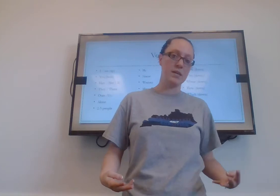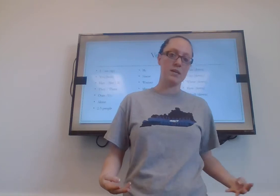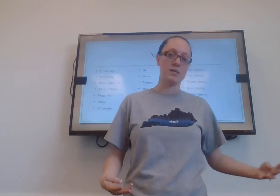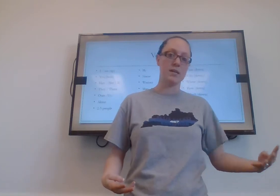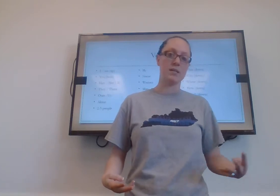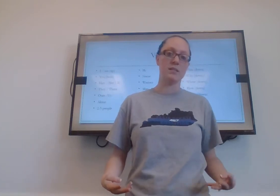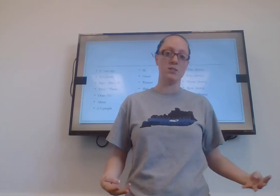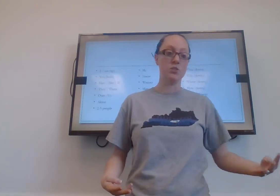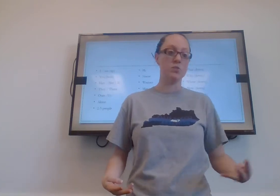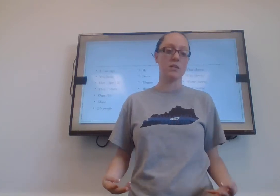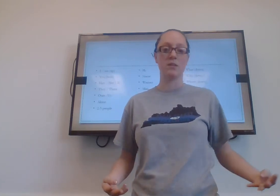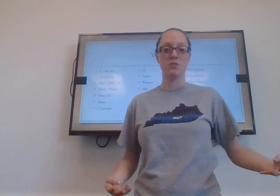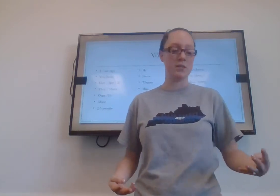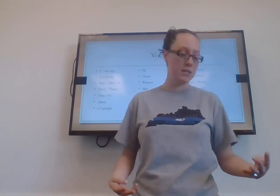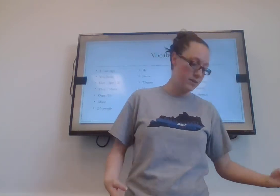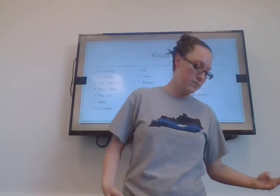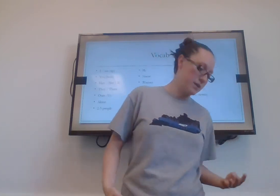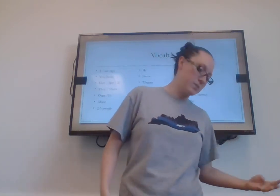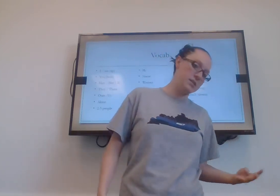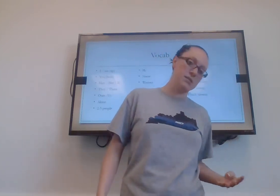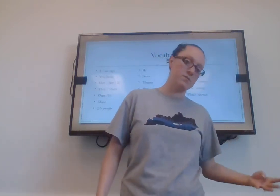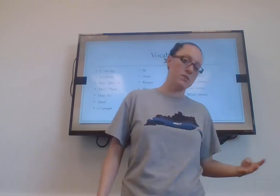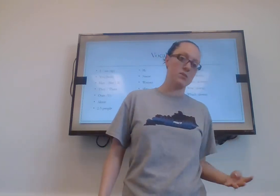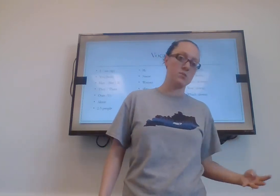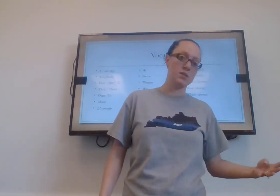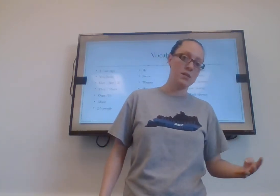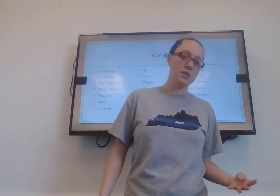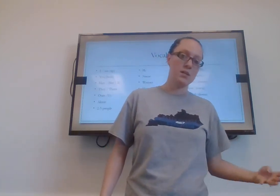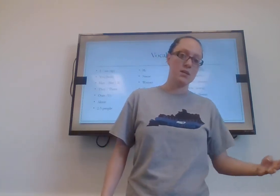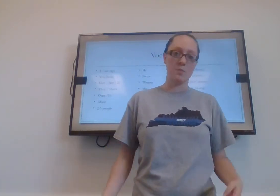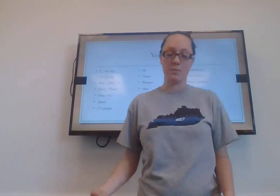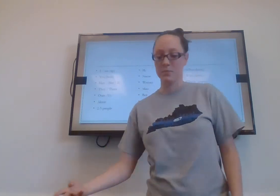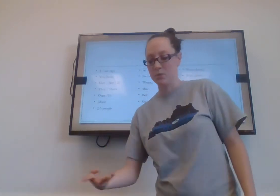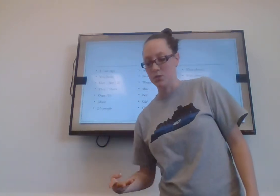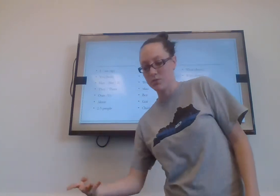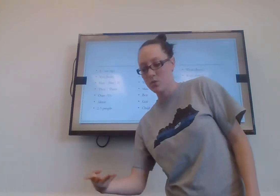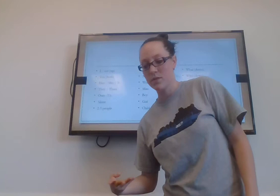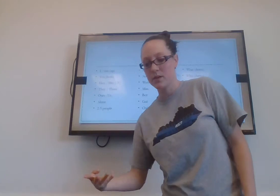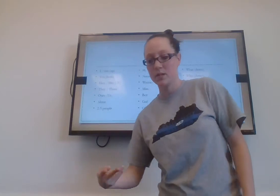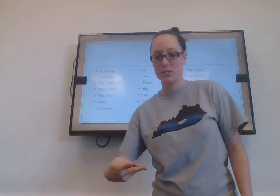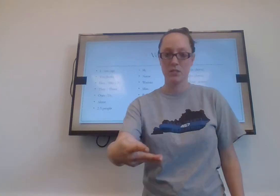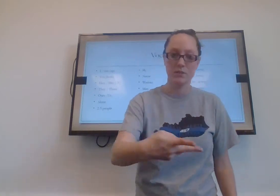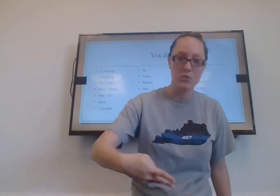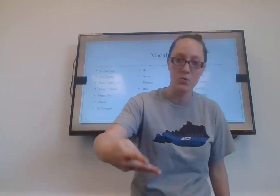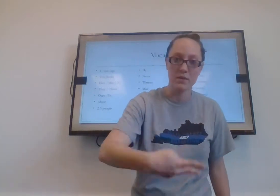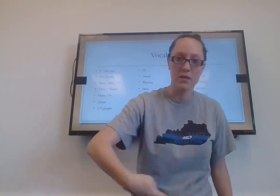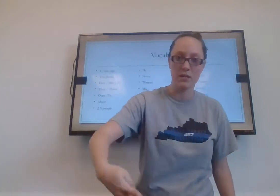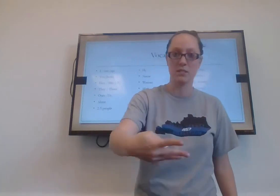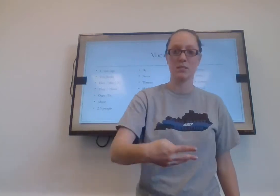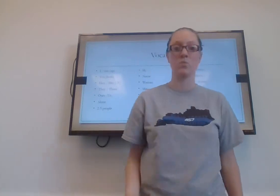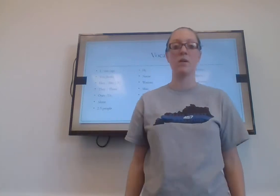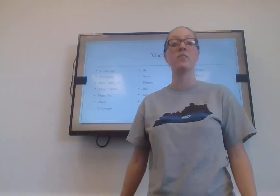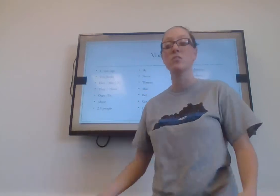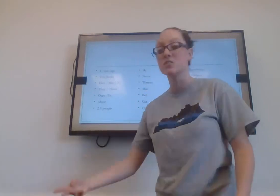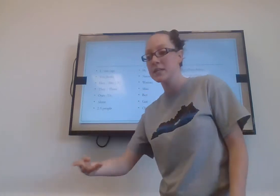hand. I can do sign language with my left hand, but it's very awkward. So the 4 of us, wherever they're